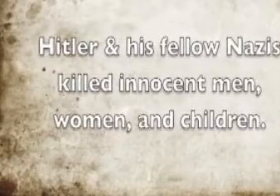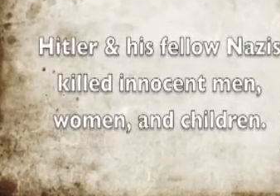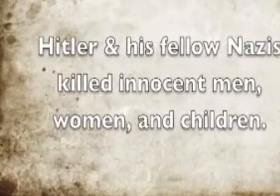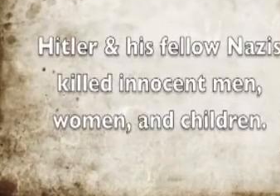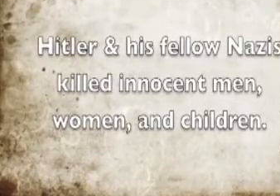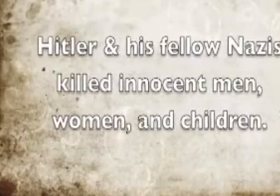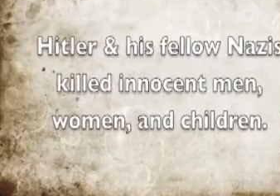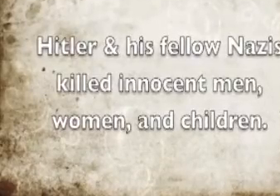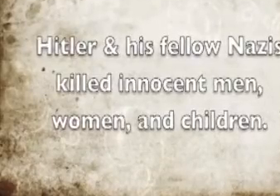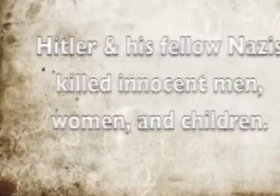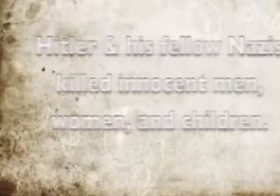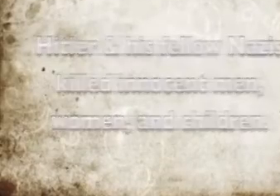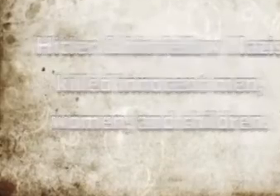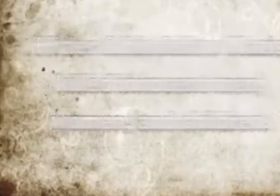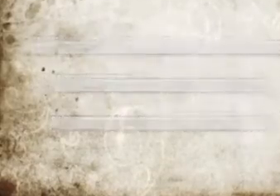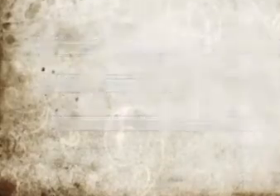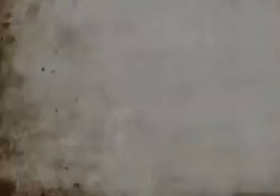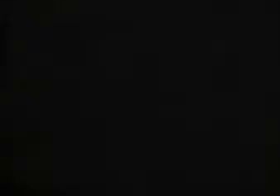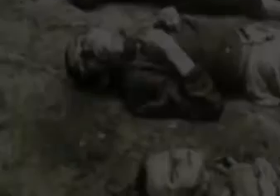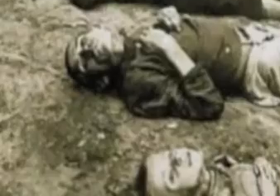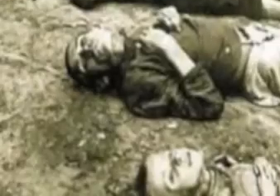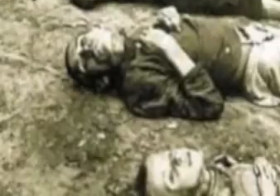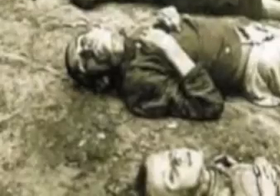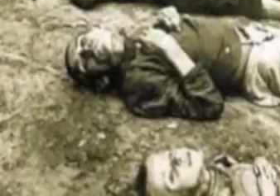nowhere to go.